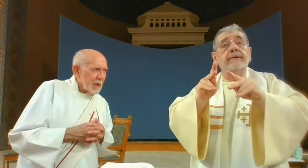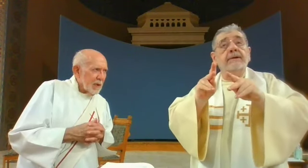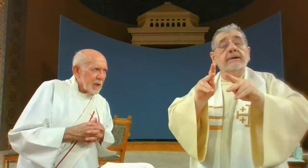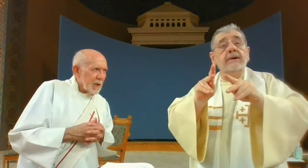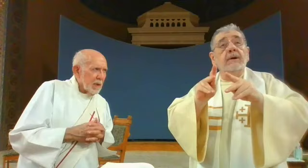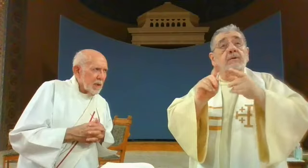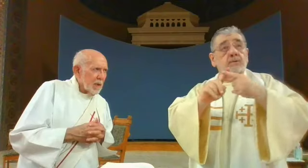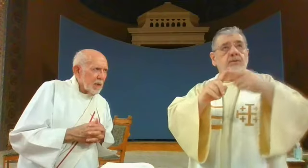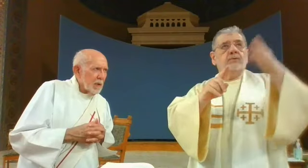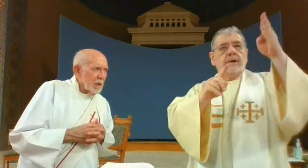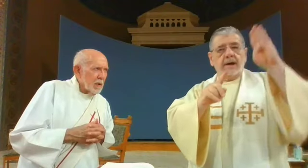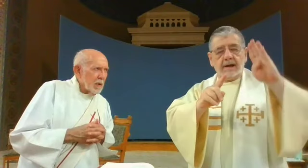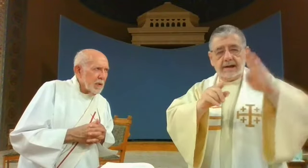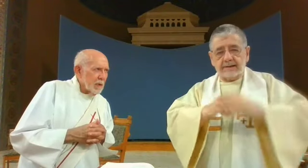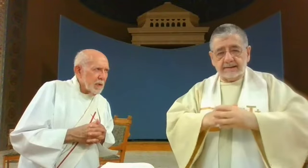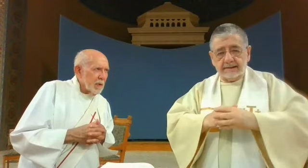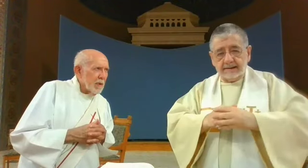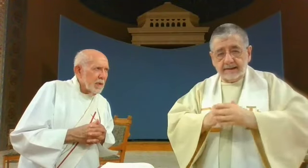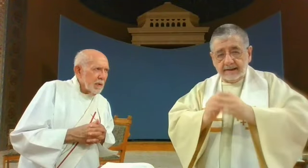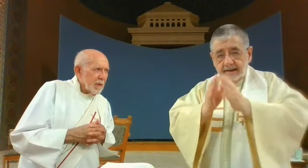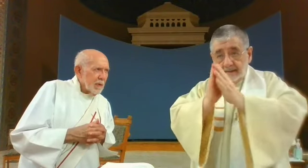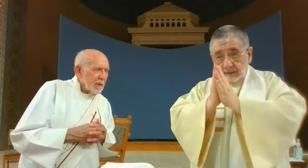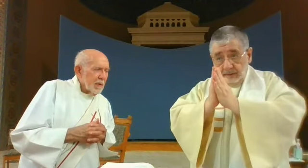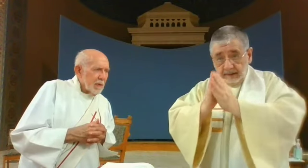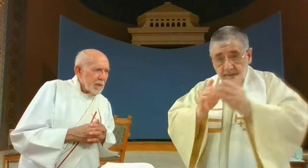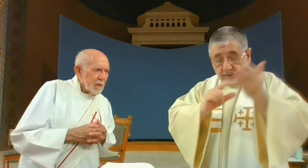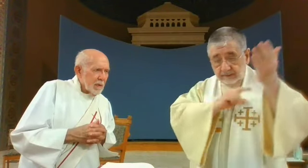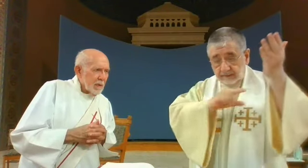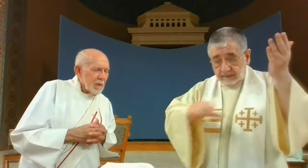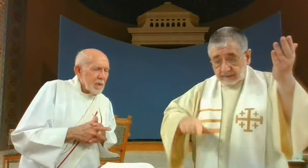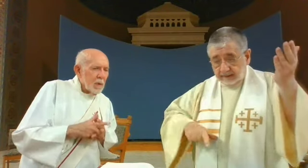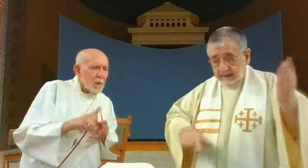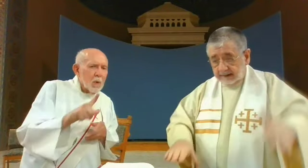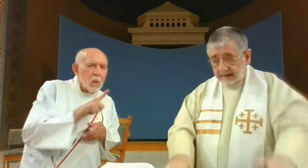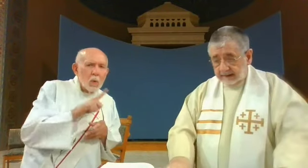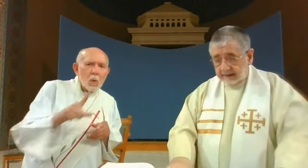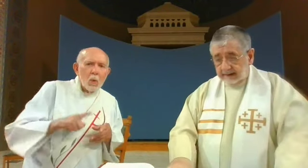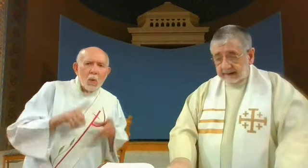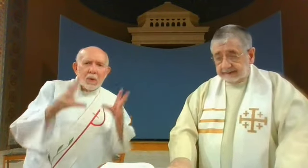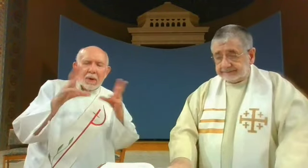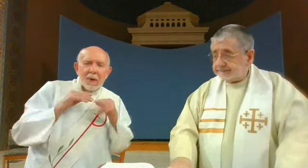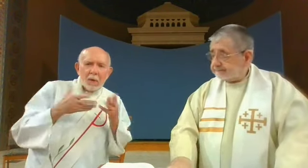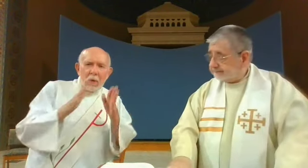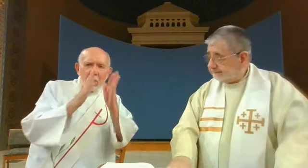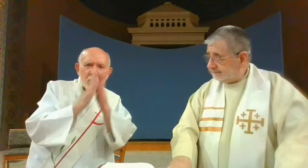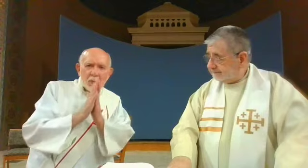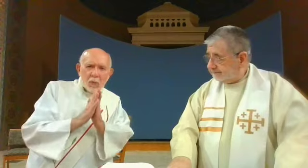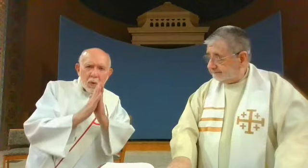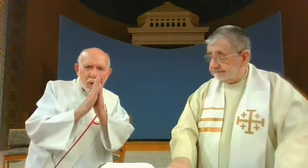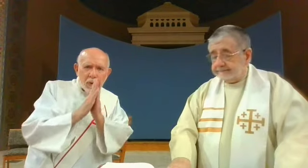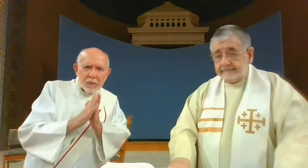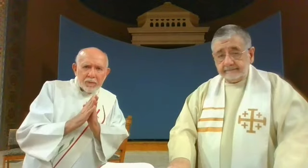and to always adopt people in His will. We pray to the Lord. Lord, receive our